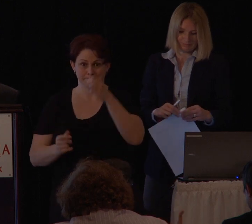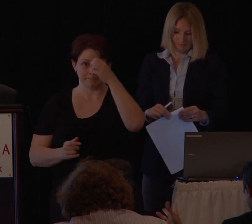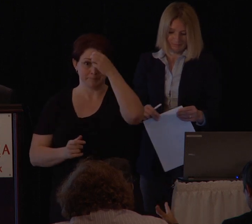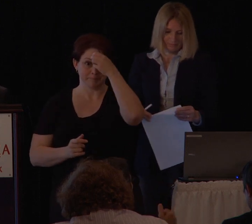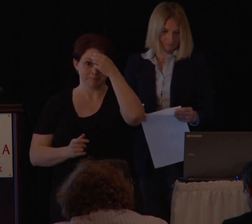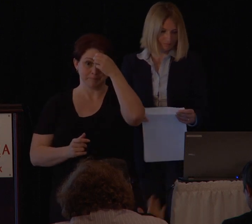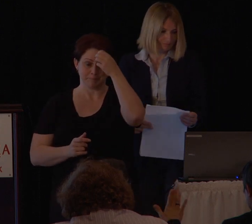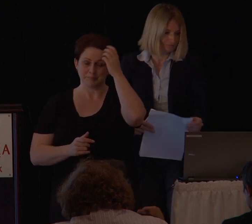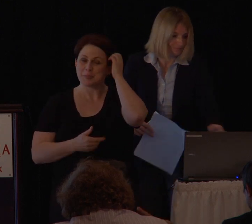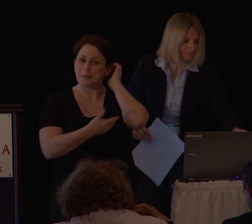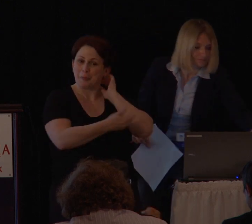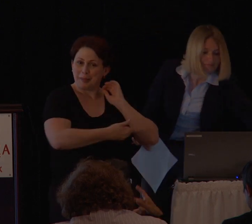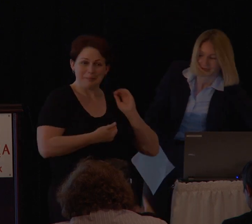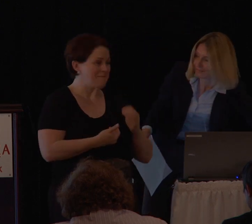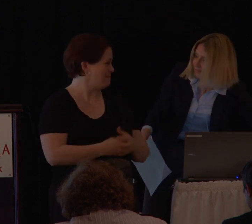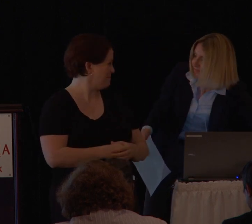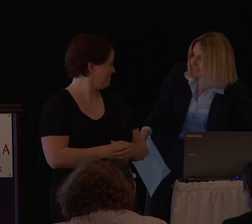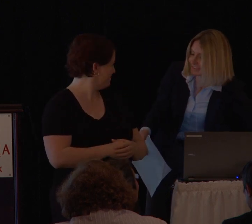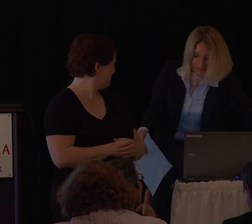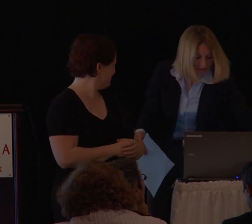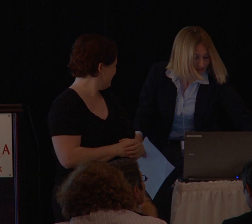Lindsay, welcome to our conference.